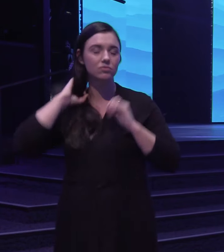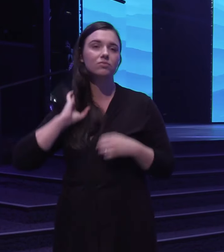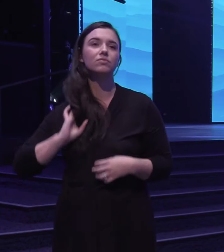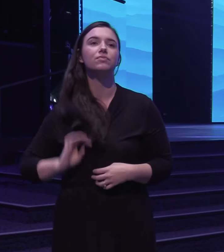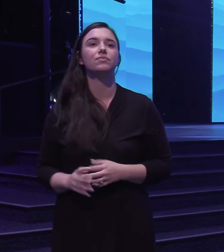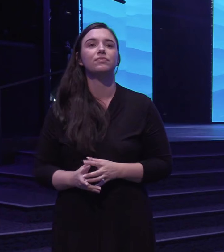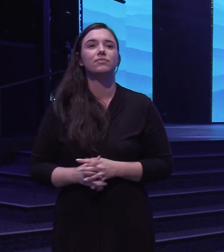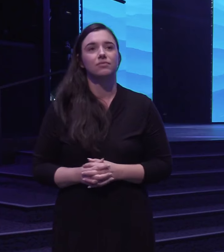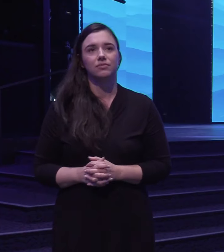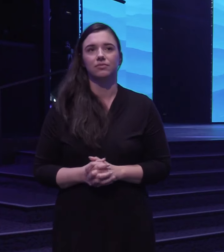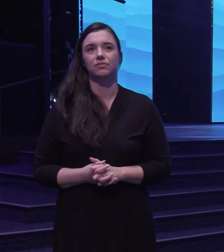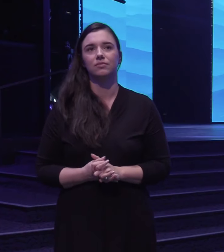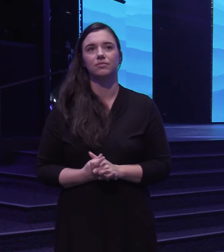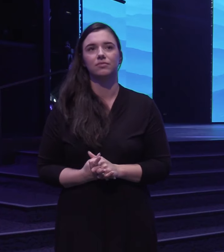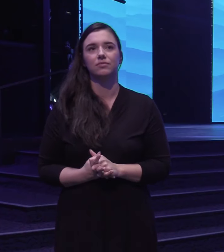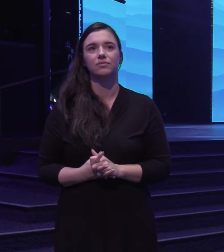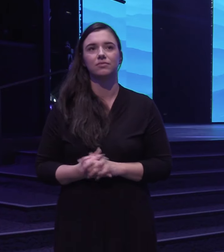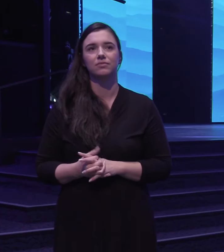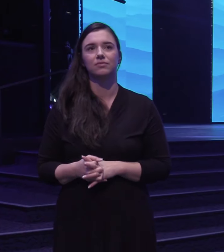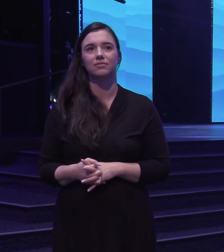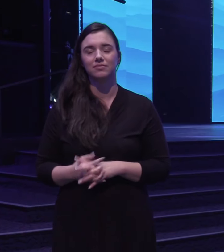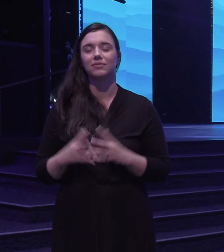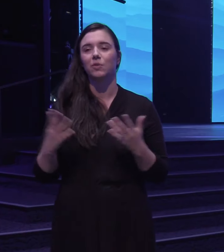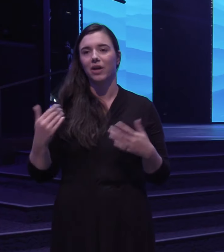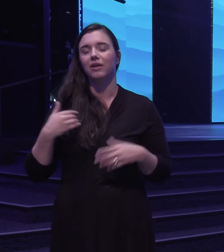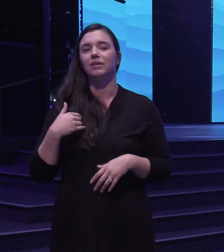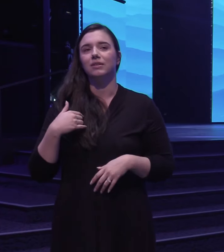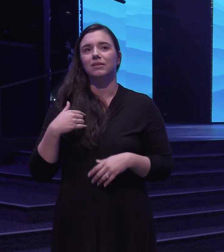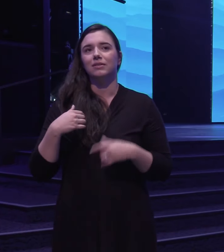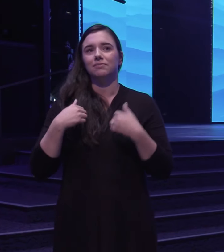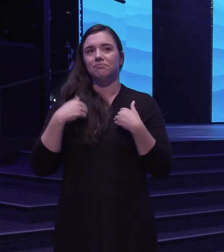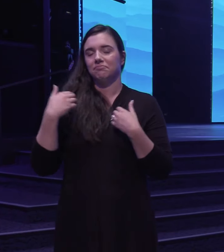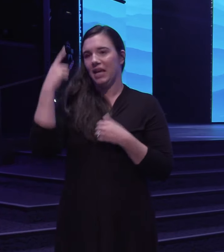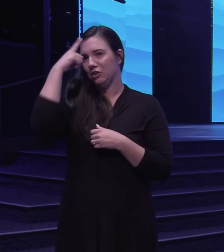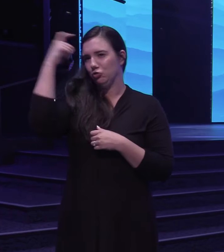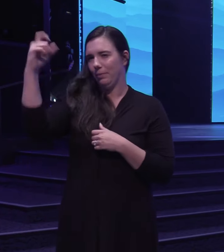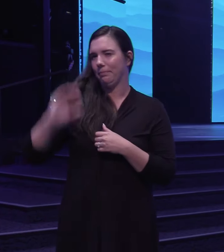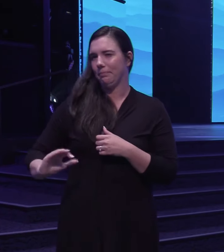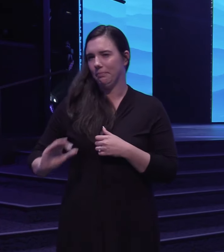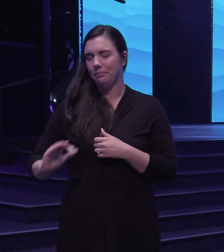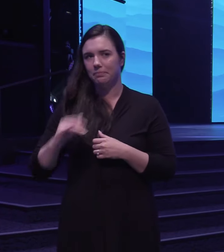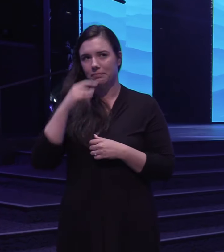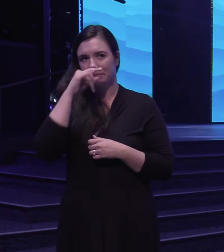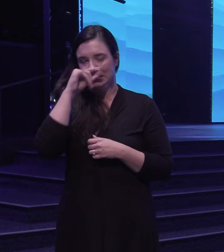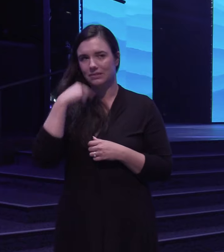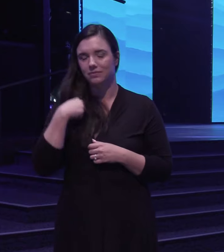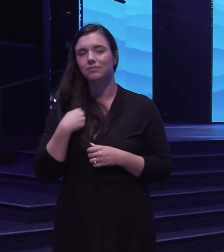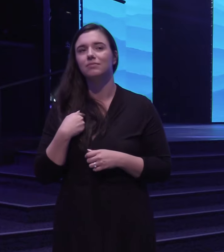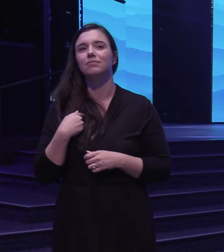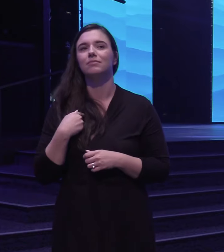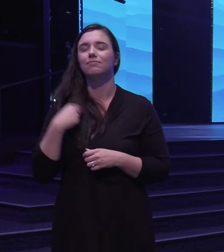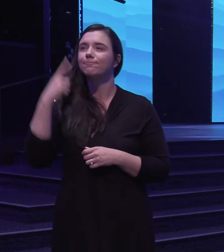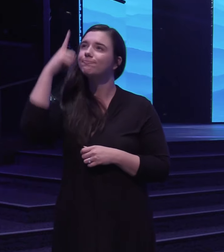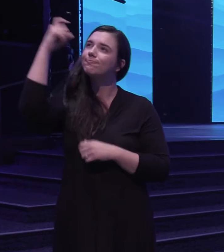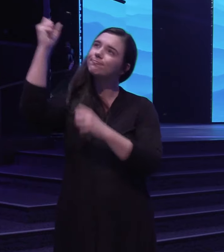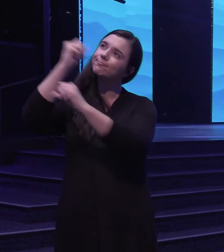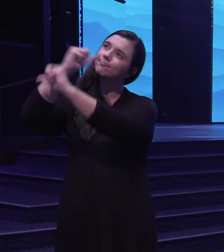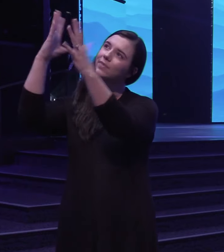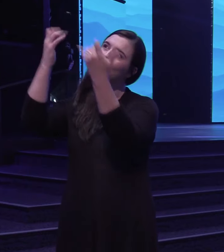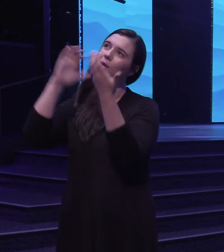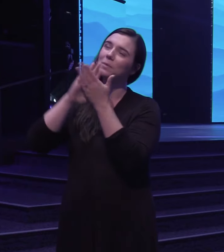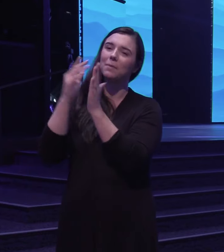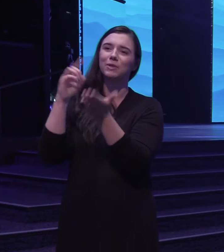Well, you know, I had a dream as a youngster too. I wanted to be a